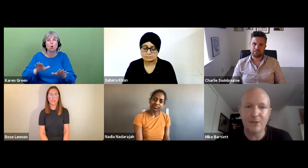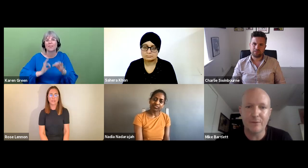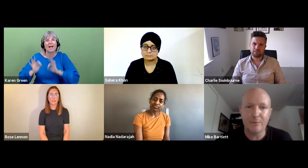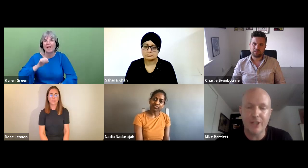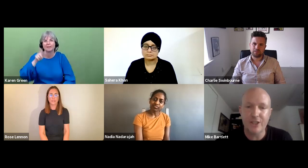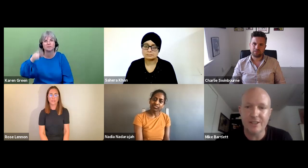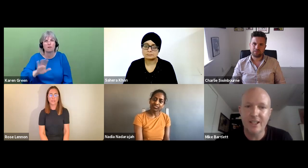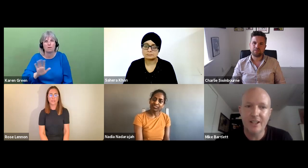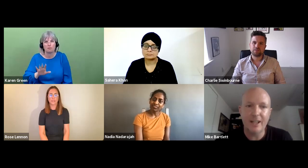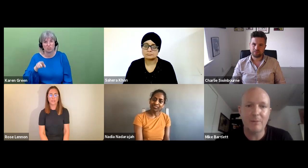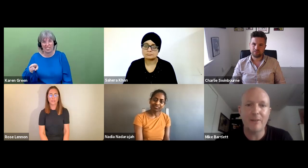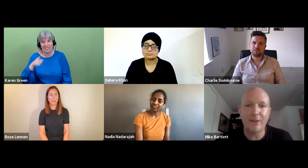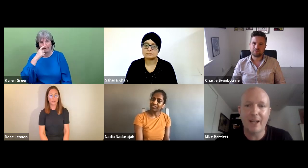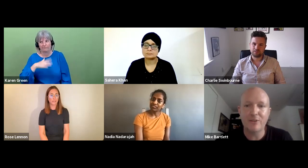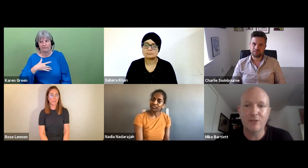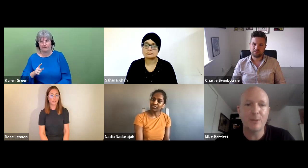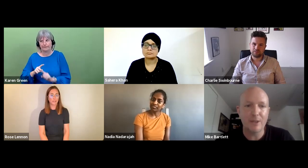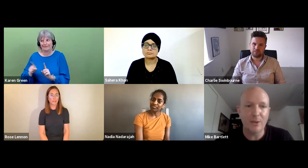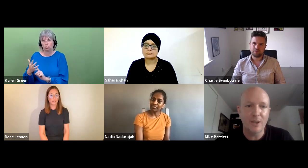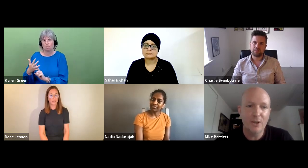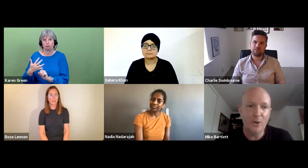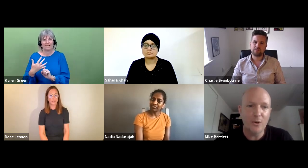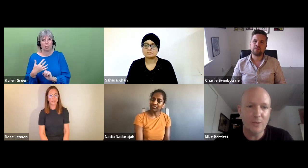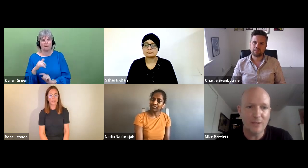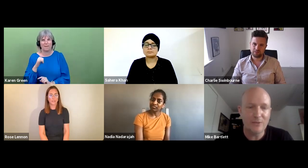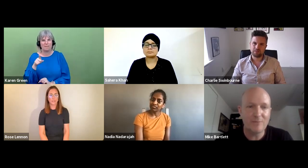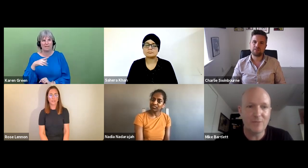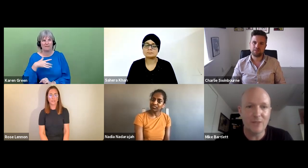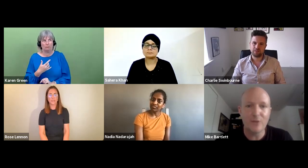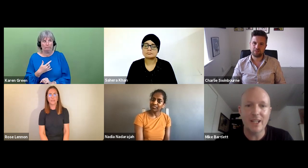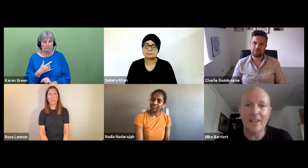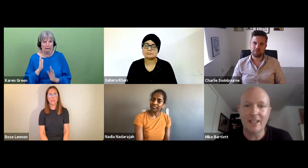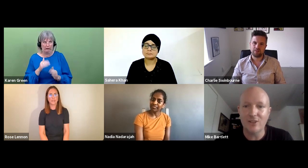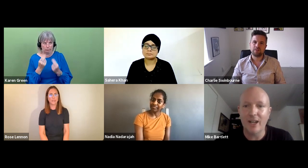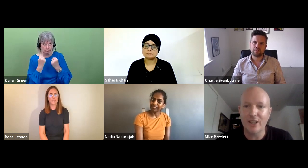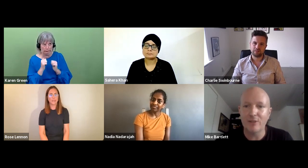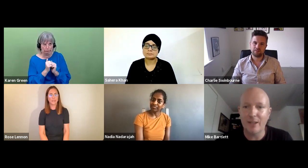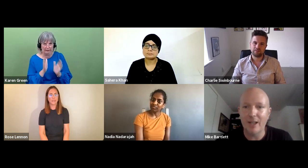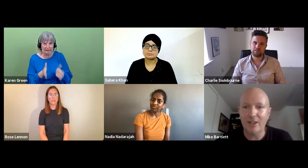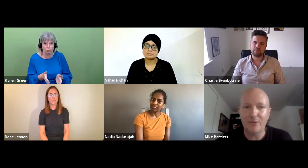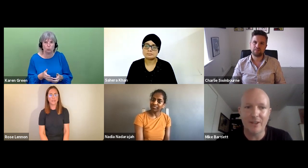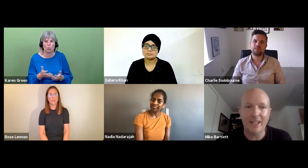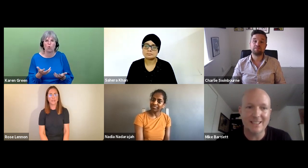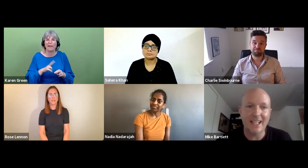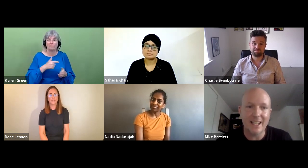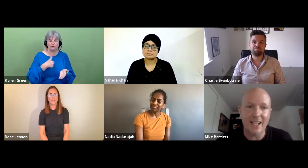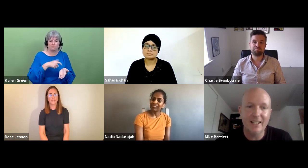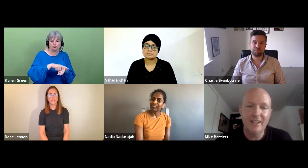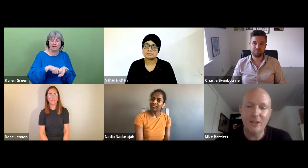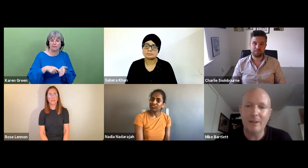different pressures. The actor might feel they have to agree with you, or when you've written that thing that's not accurate, they might not feel they can say that. So it's about